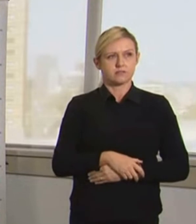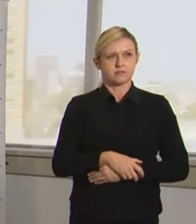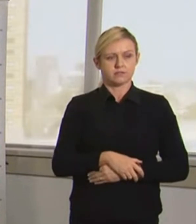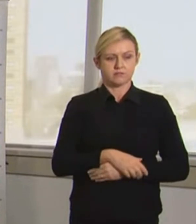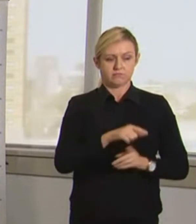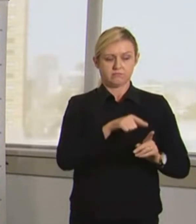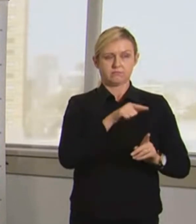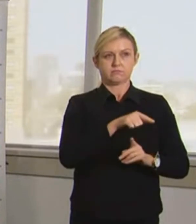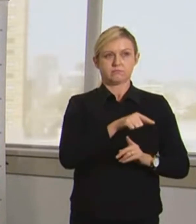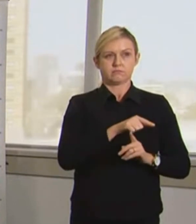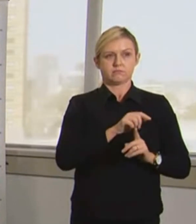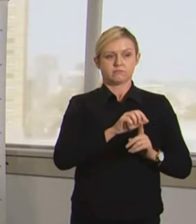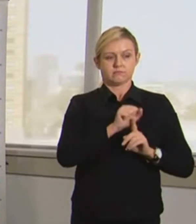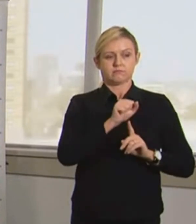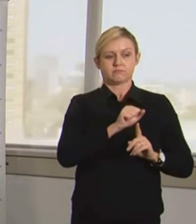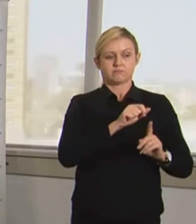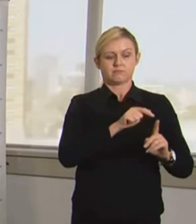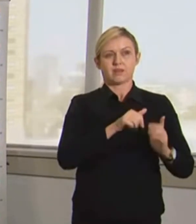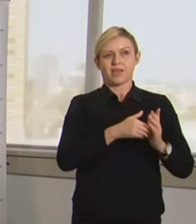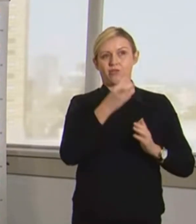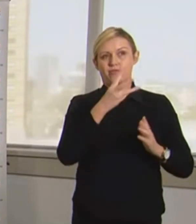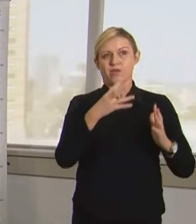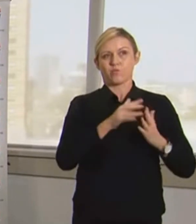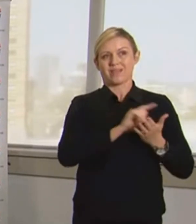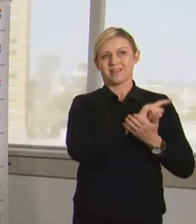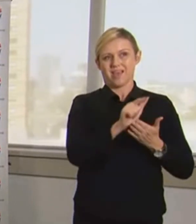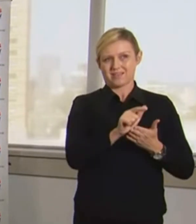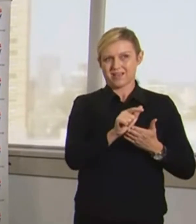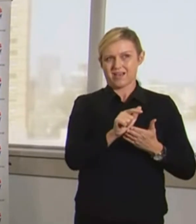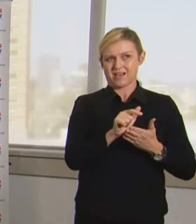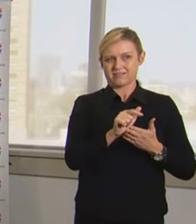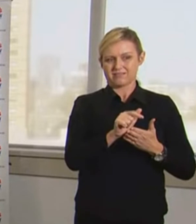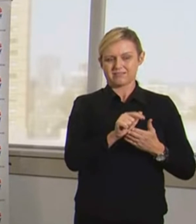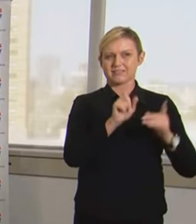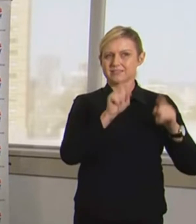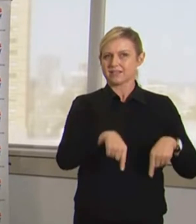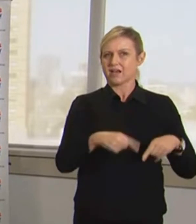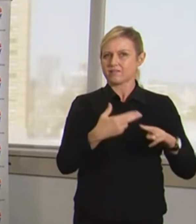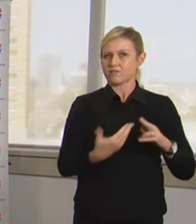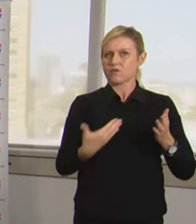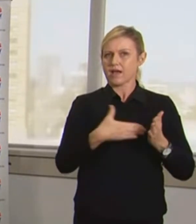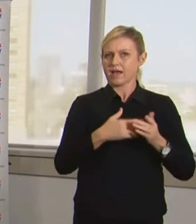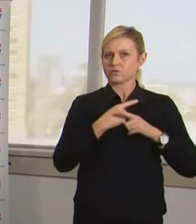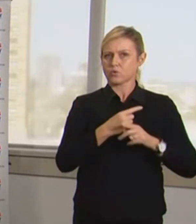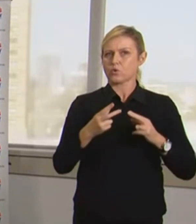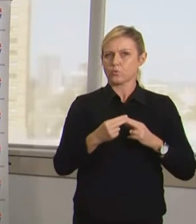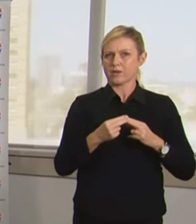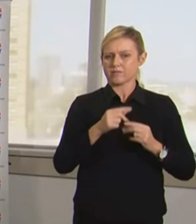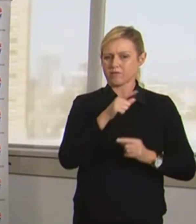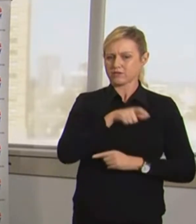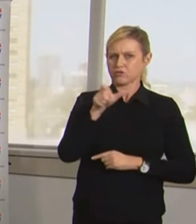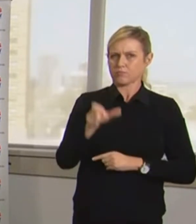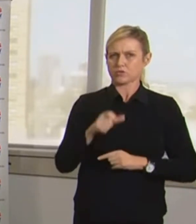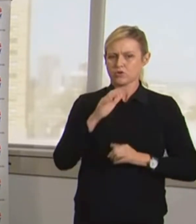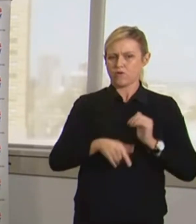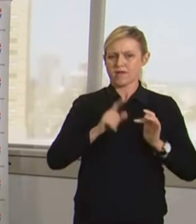track since you first announced it. So, and you're saying now you're having these conversations with infectious control. Are you confident that the government has thrown everything it possibly could